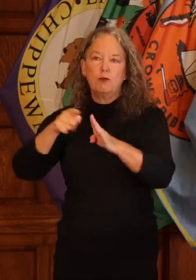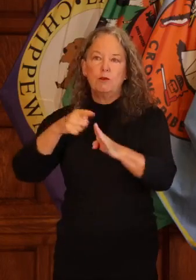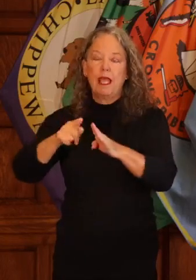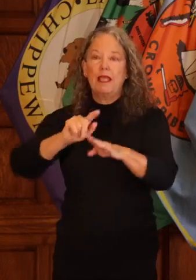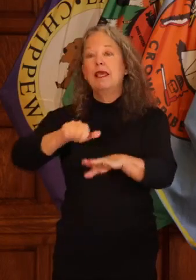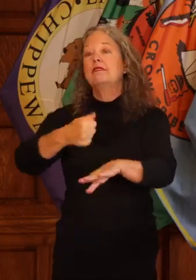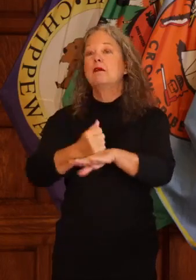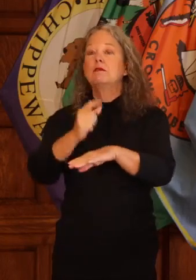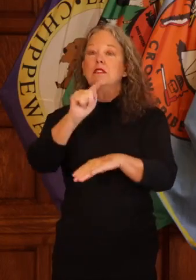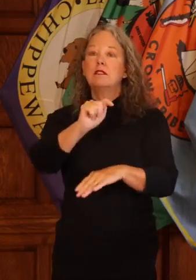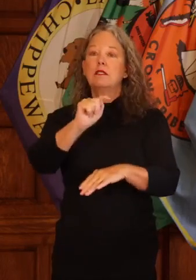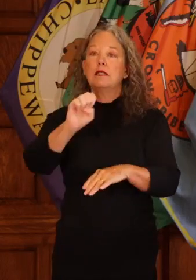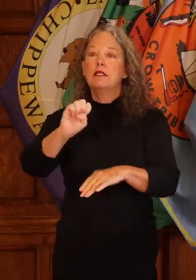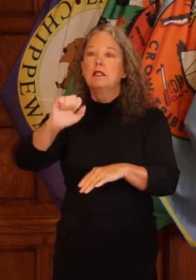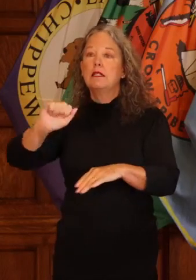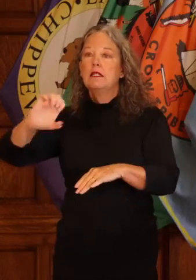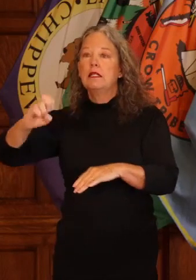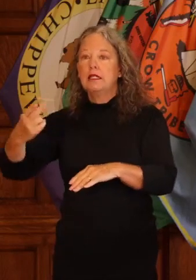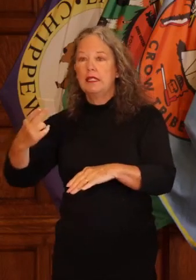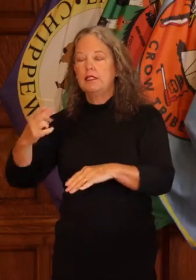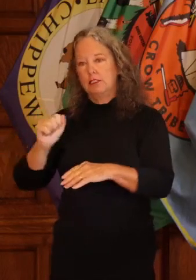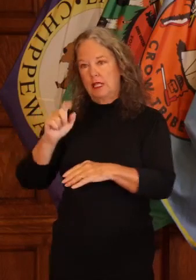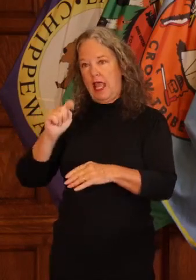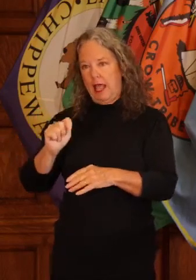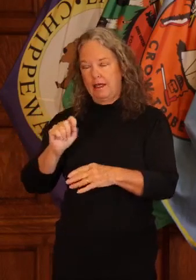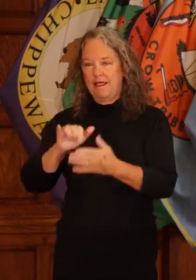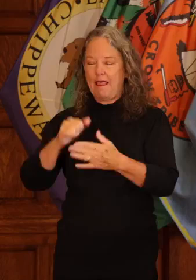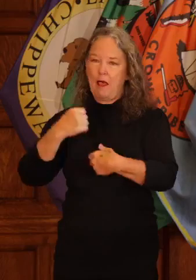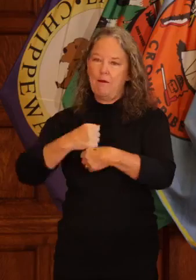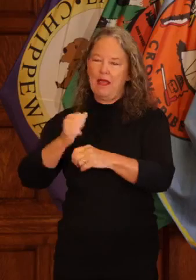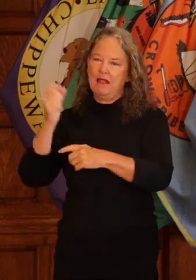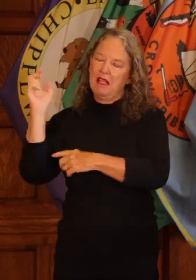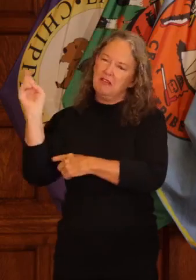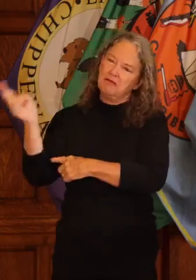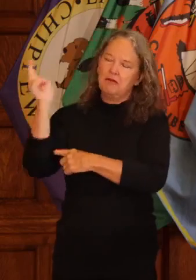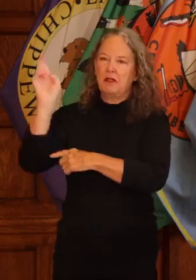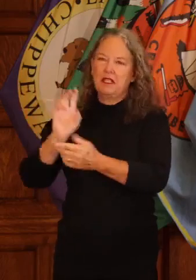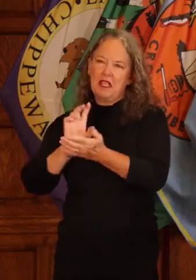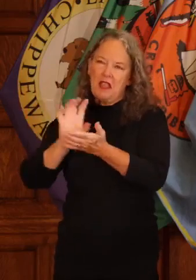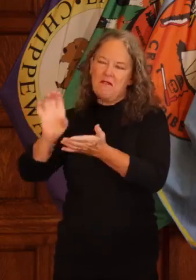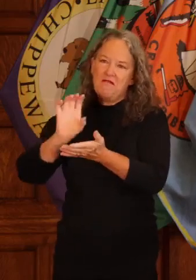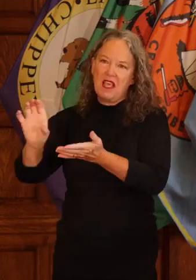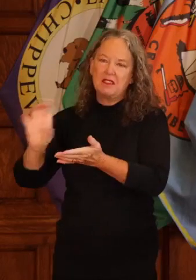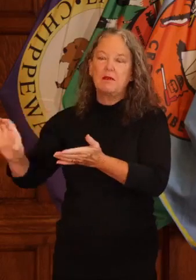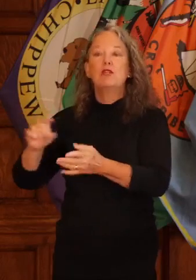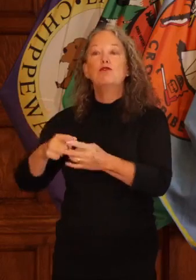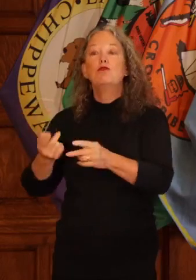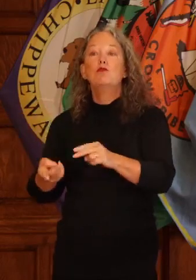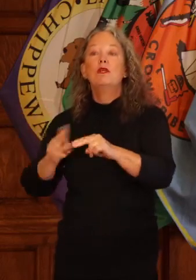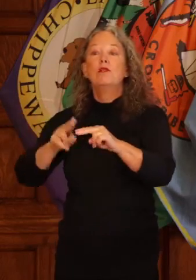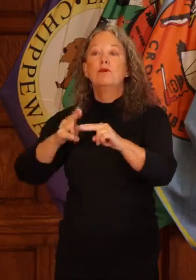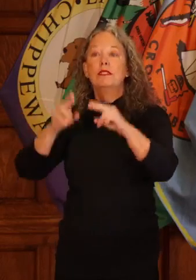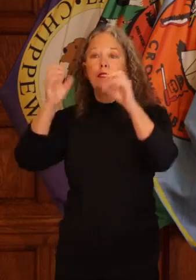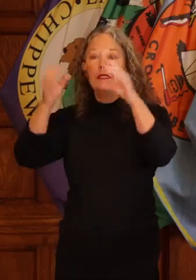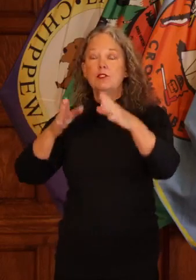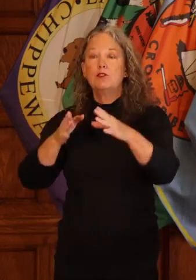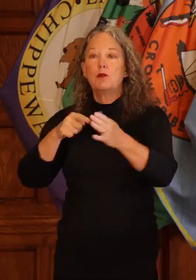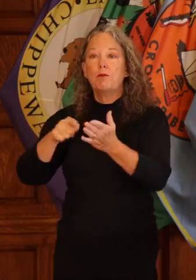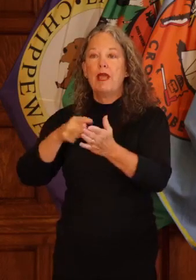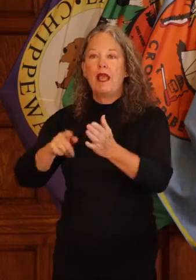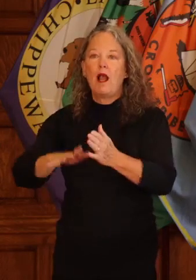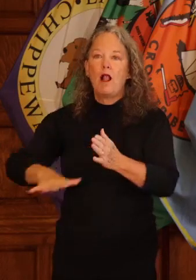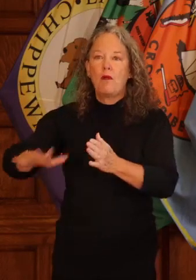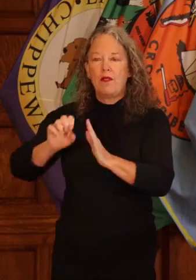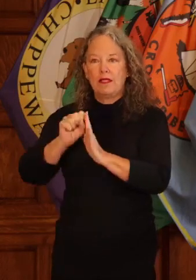TEACH Act. The TEACH Act made historic investments to raise teacher pay across the state. In